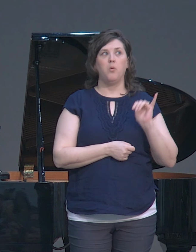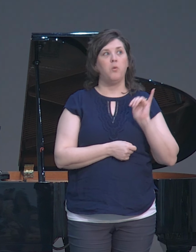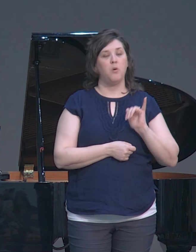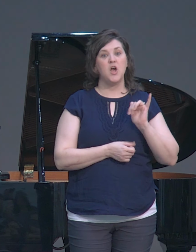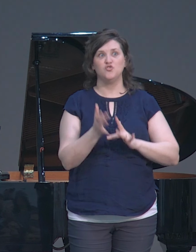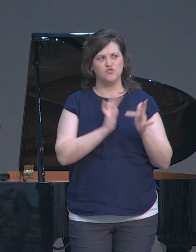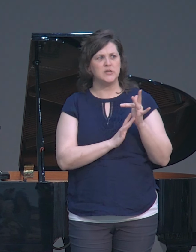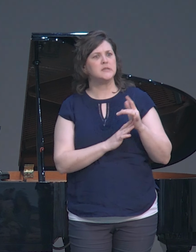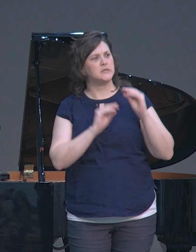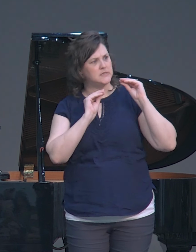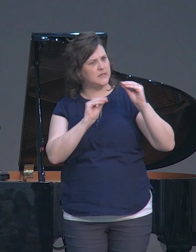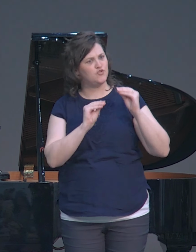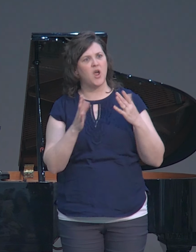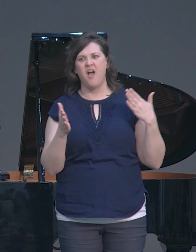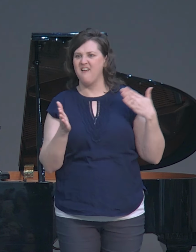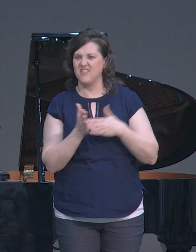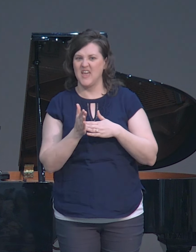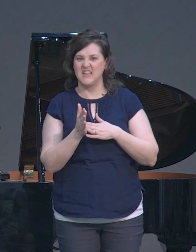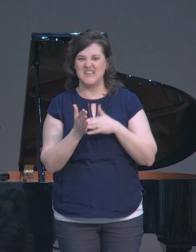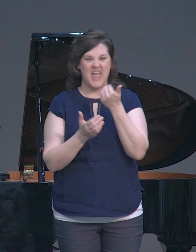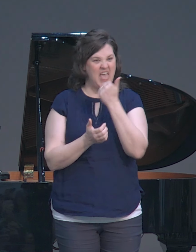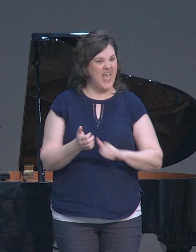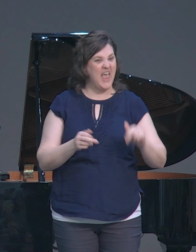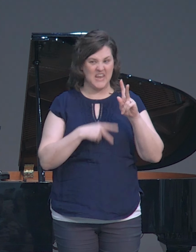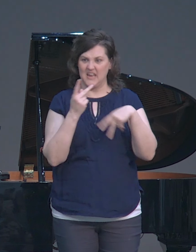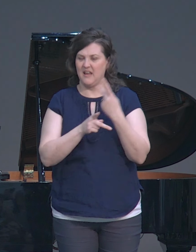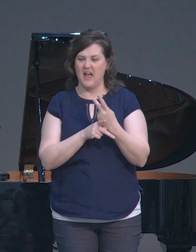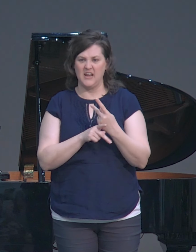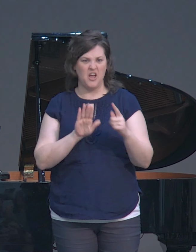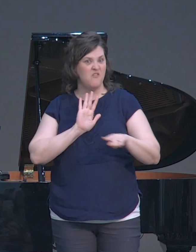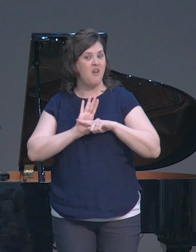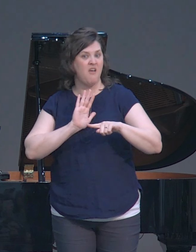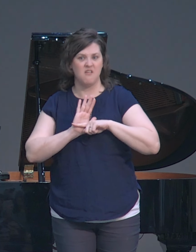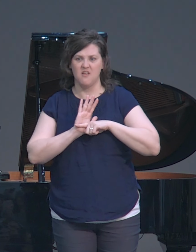teaching against any kind of negativity at all.